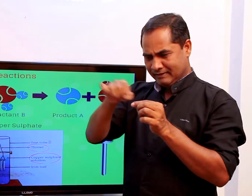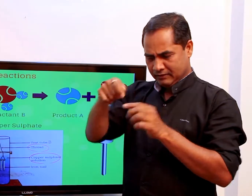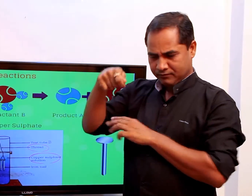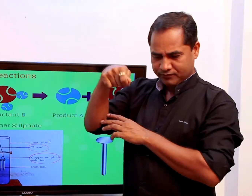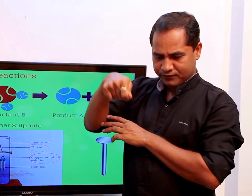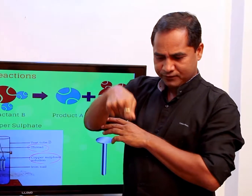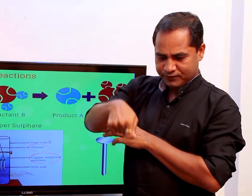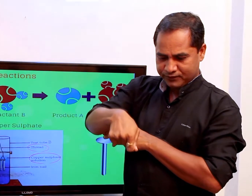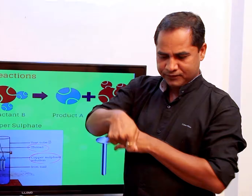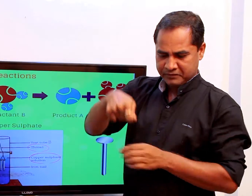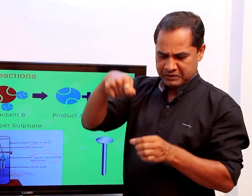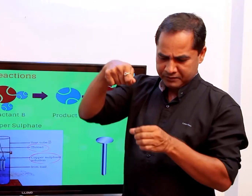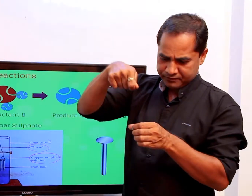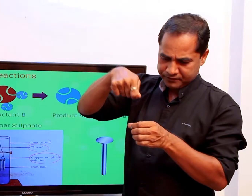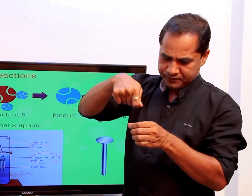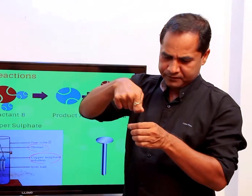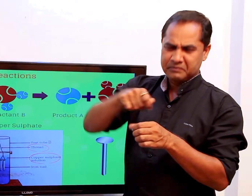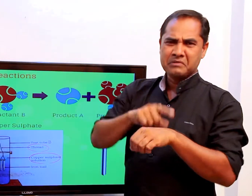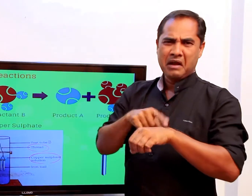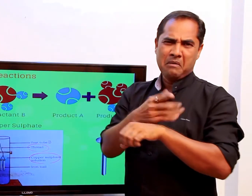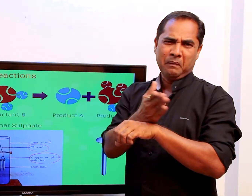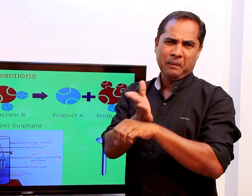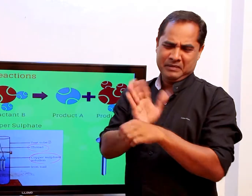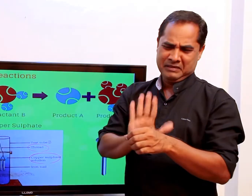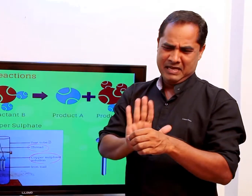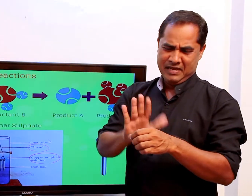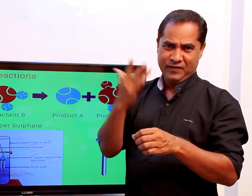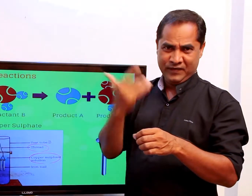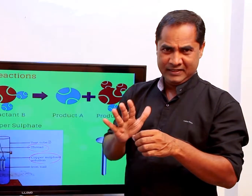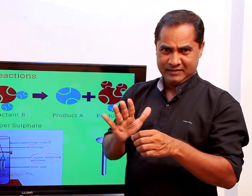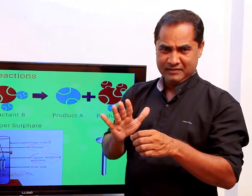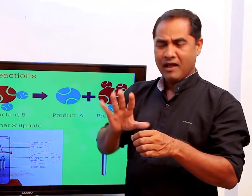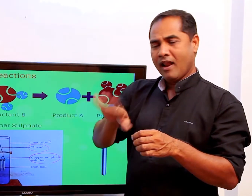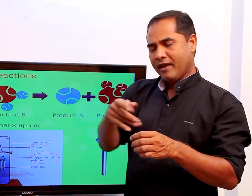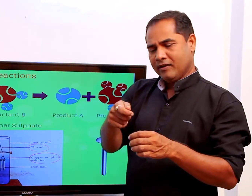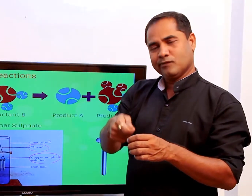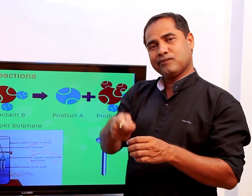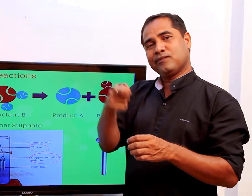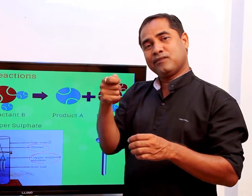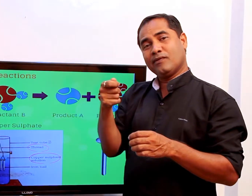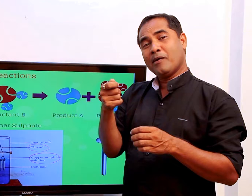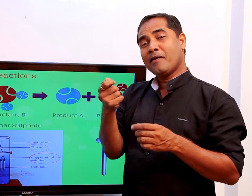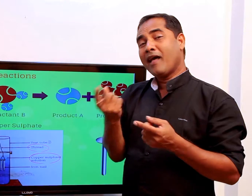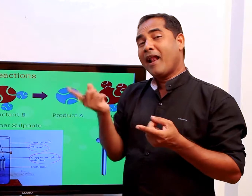And that is the iron nail that you have dipped into the copper sulfate solution, and you wait for a certain time.